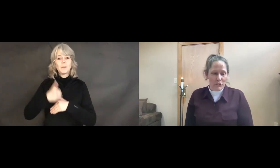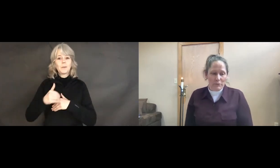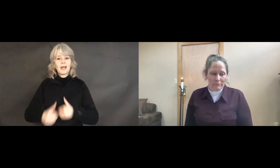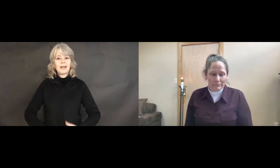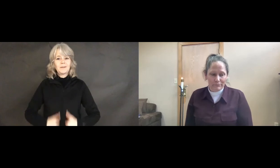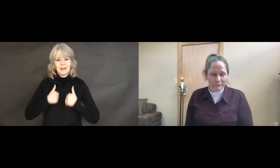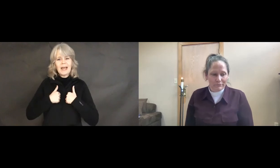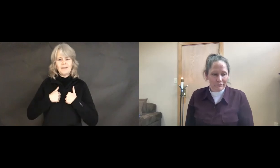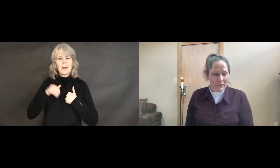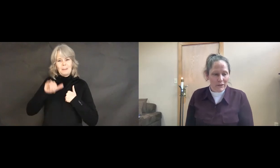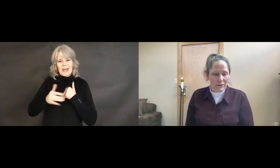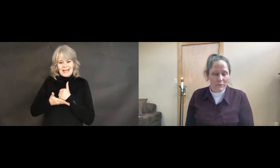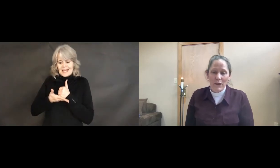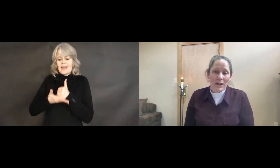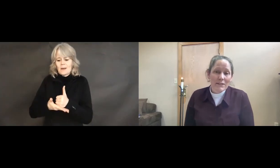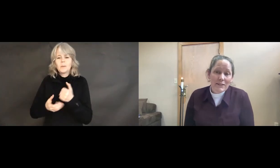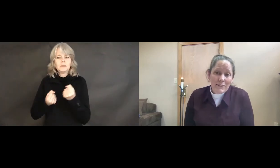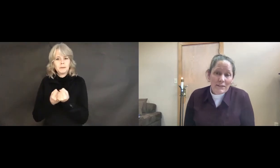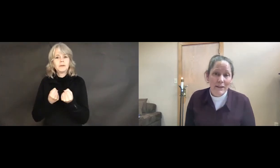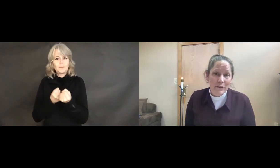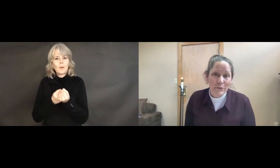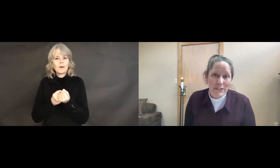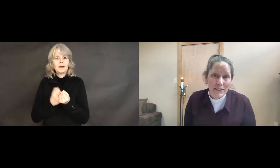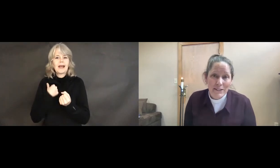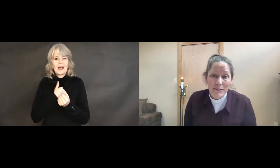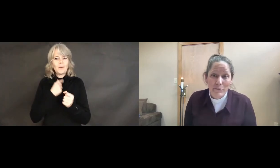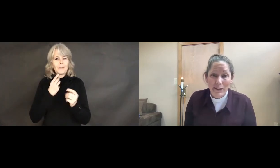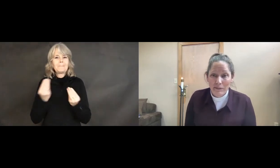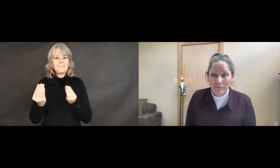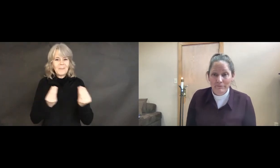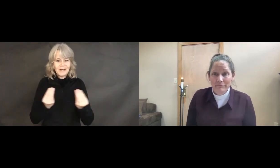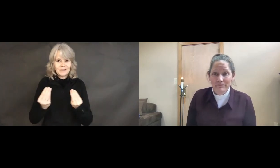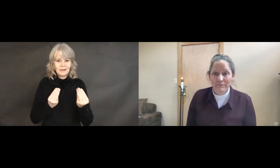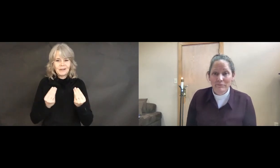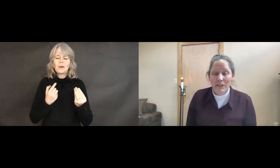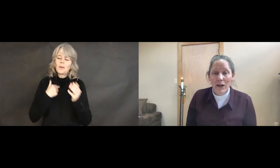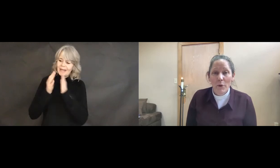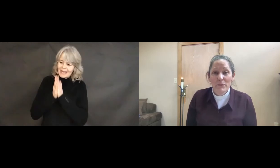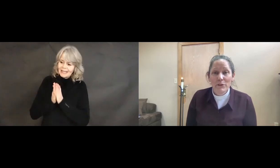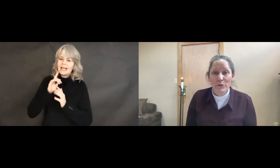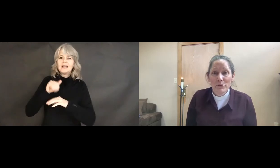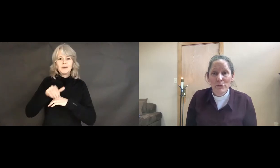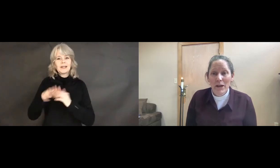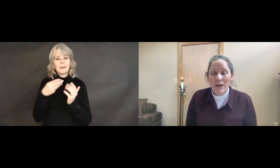mission. And we ask then that you would send some money. It helps you